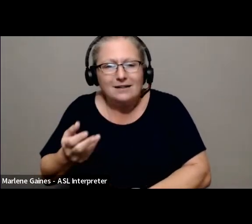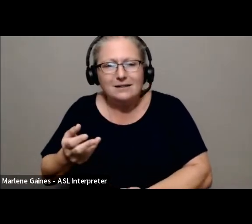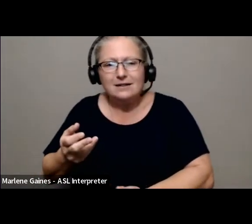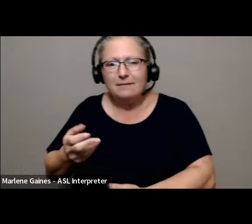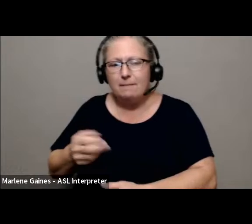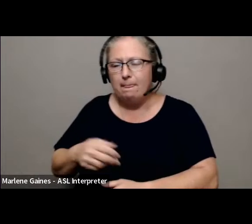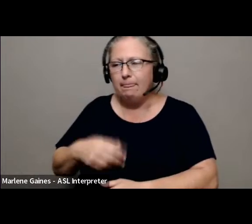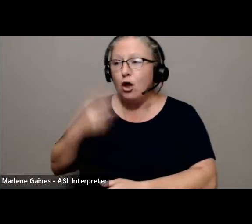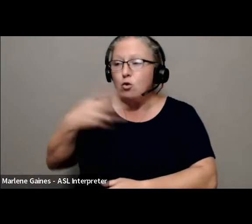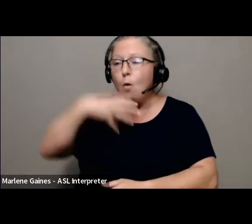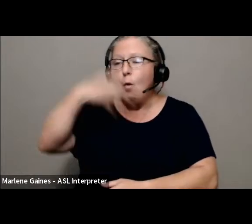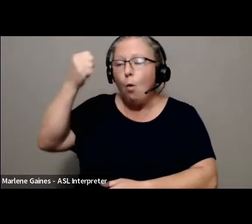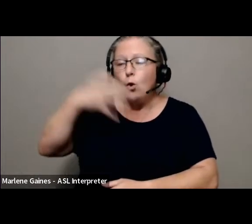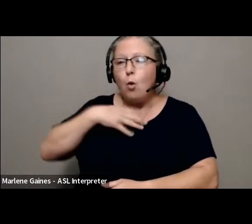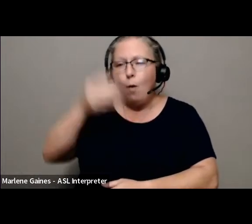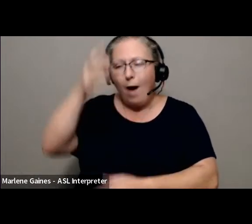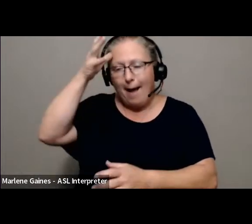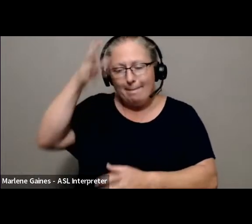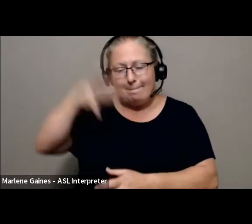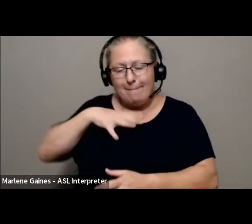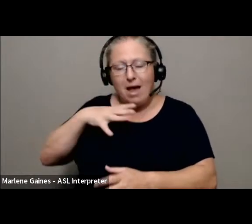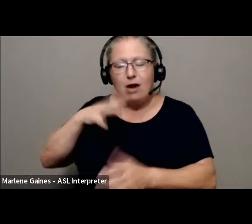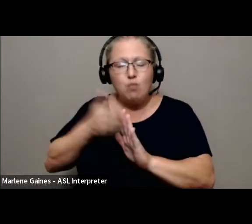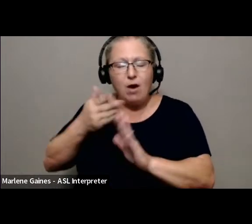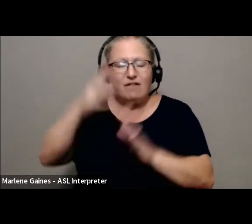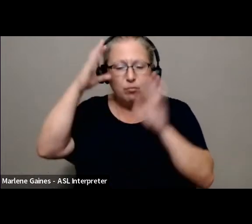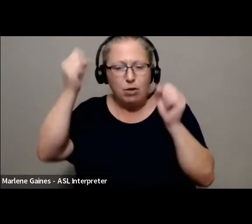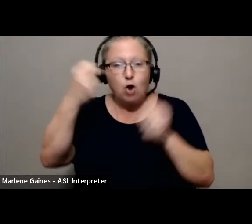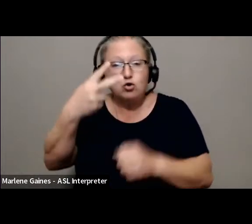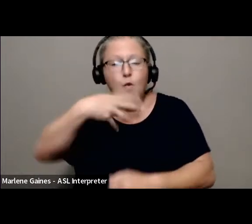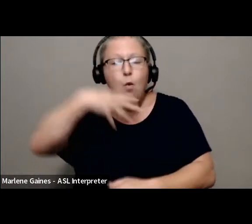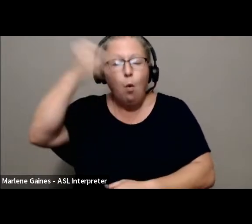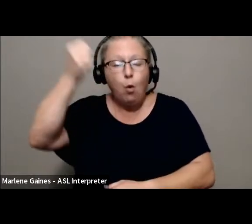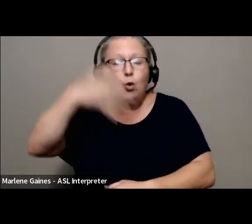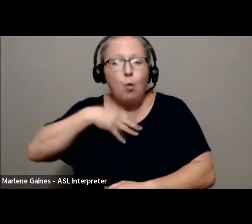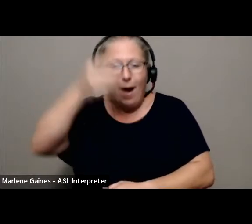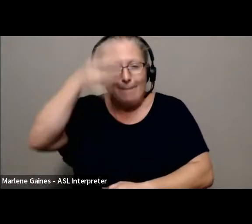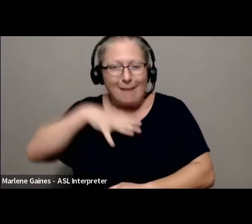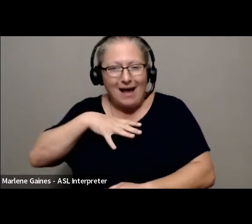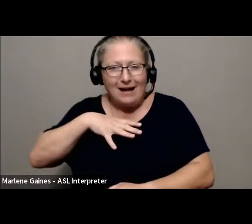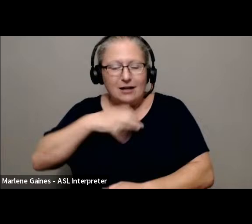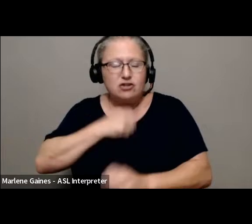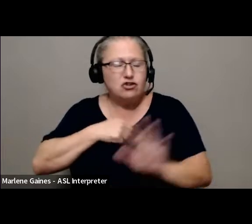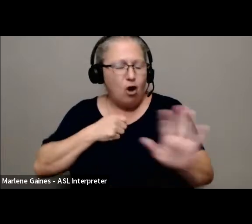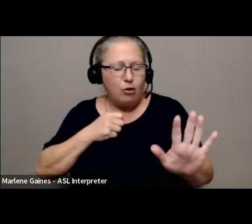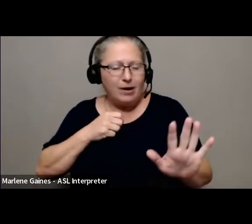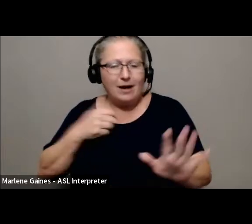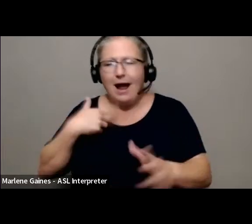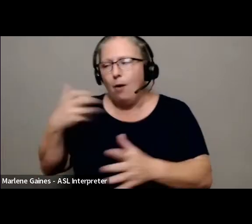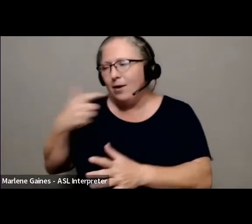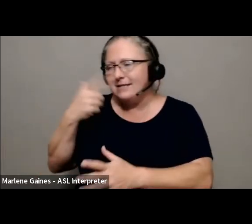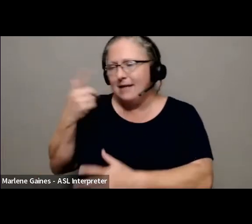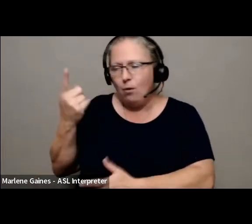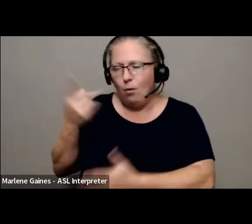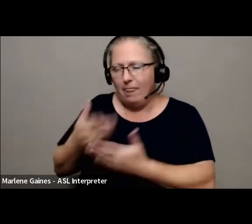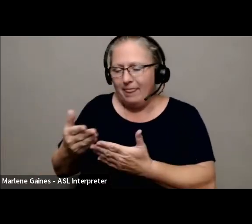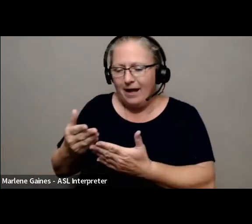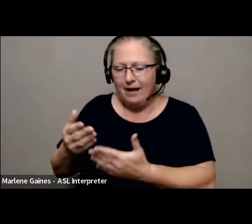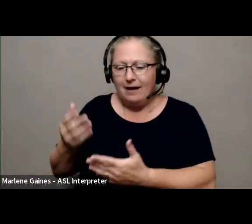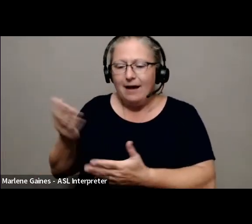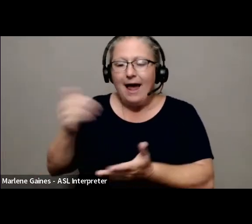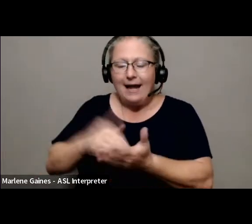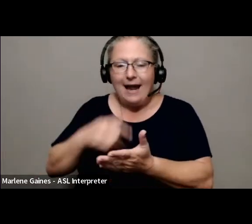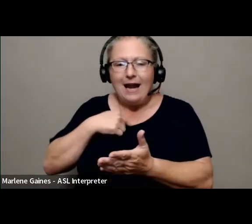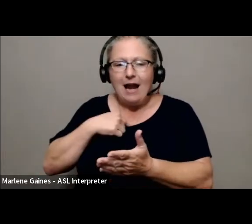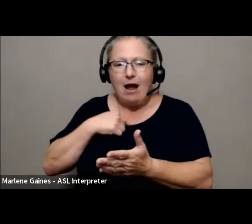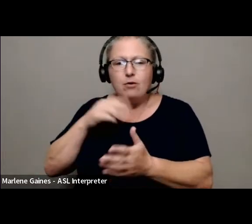Two older white men running for president right now. Two older white men. Right. Sorry. I'm sorry. I just want to say this one thing. Again, I'm going to